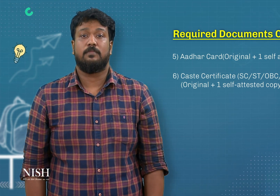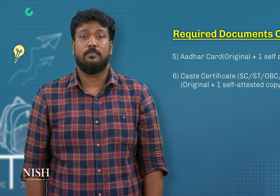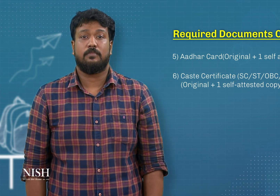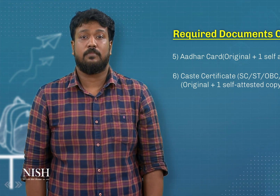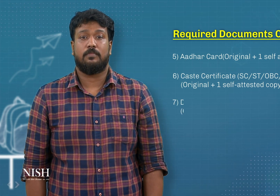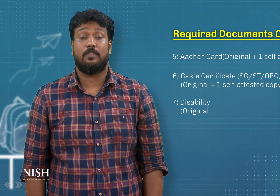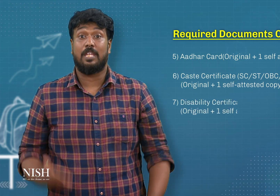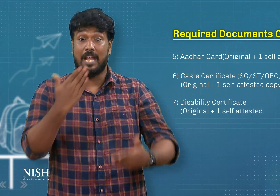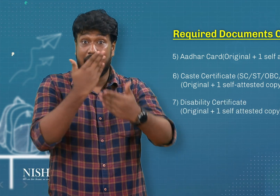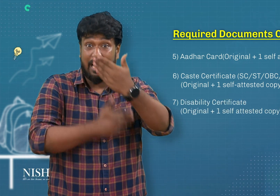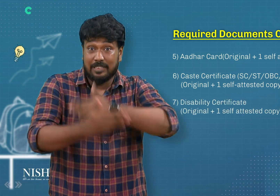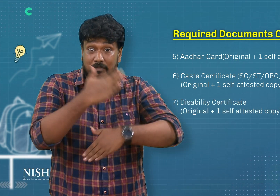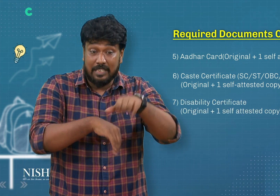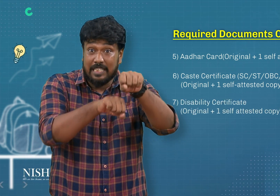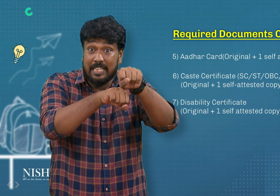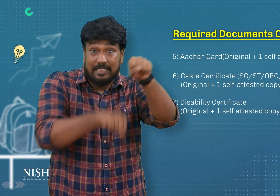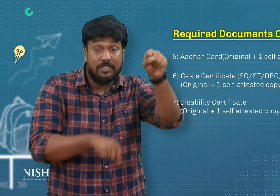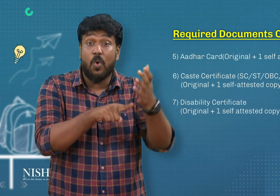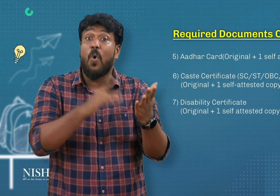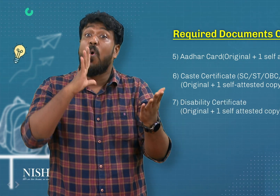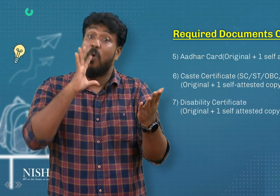Disability certificate, original plus 1 self-attested copy.